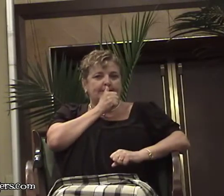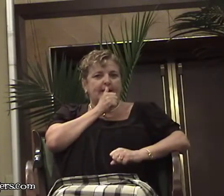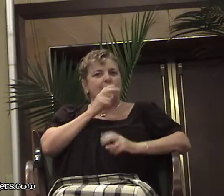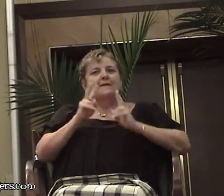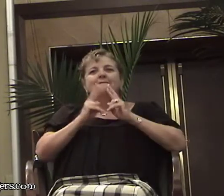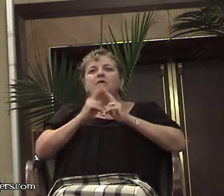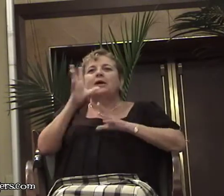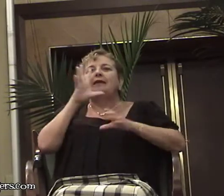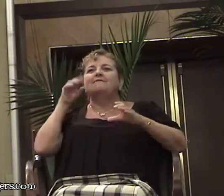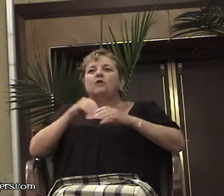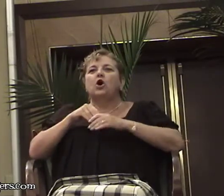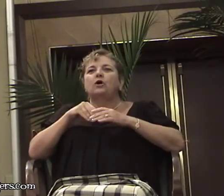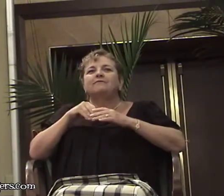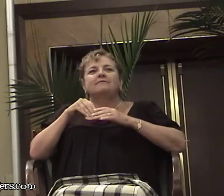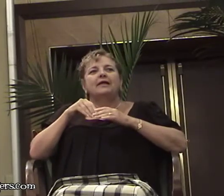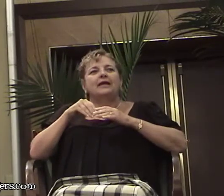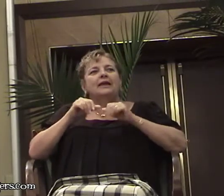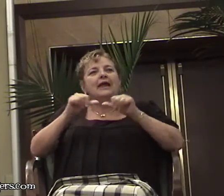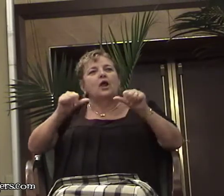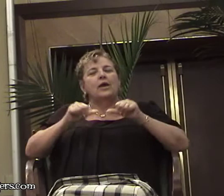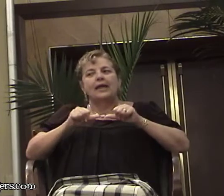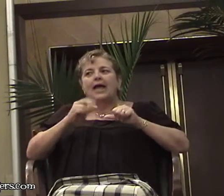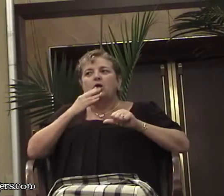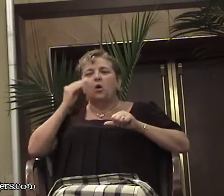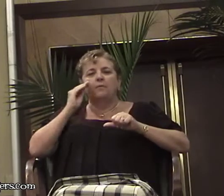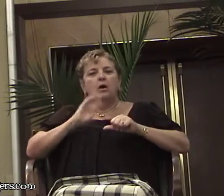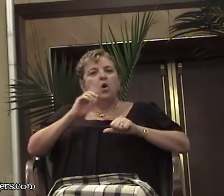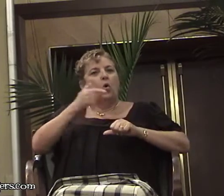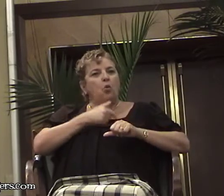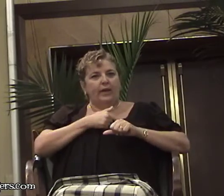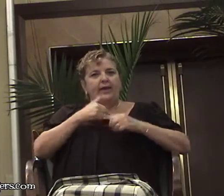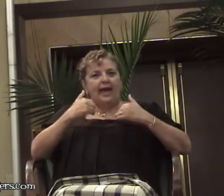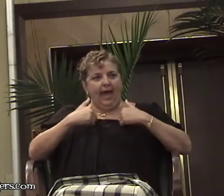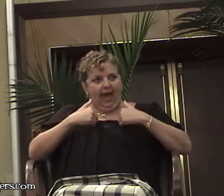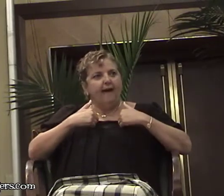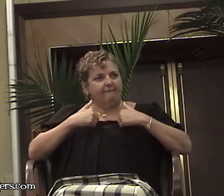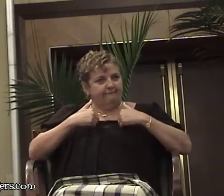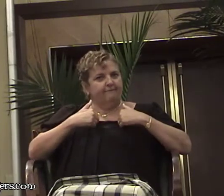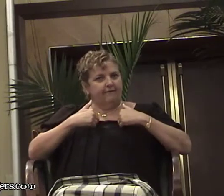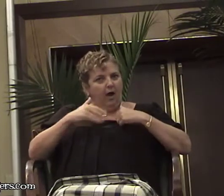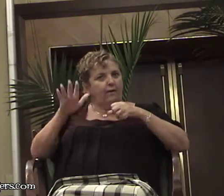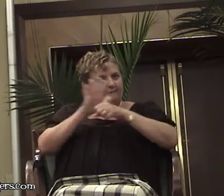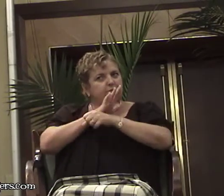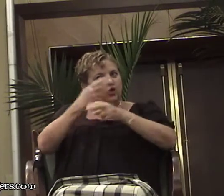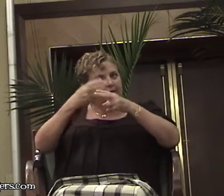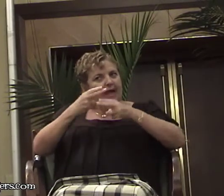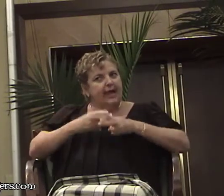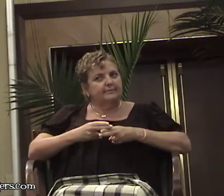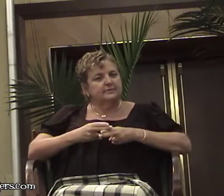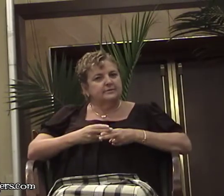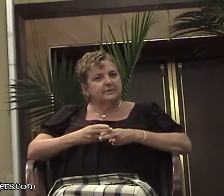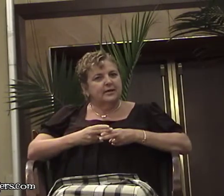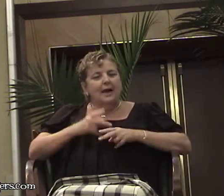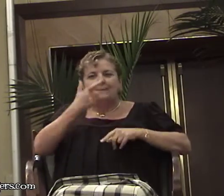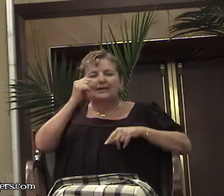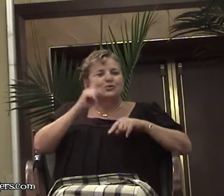full names. I mean, you're not going to find Bobby C in the phone book. And I dropped Benedict, even though that's back in Lauderdale. But you will find, if